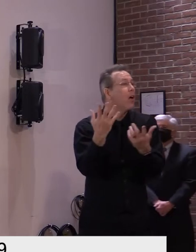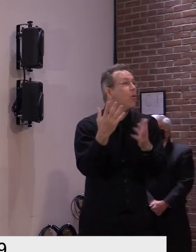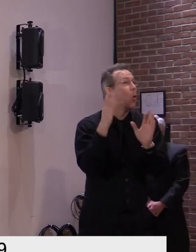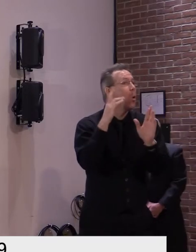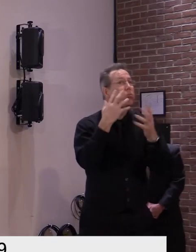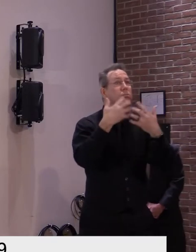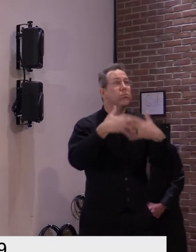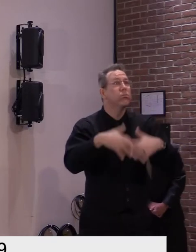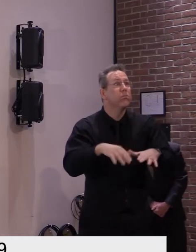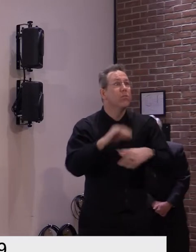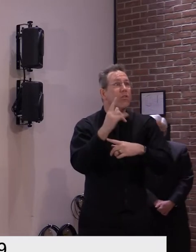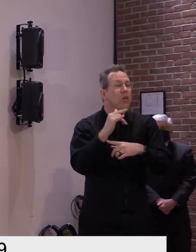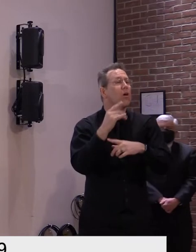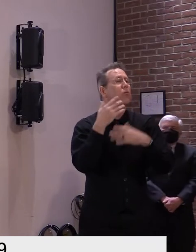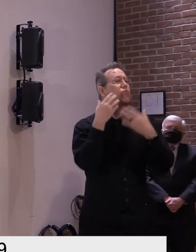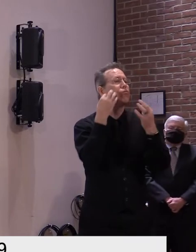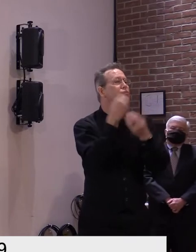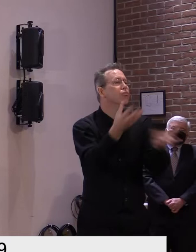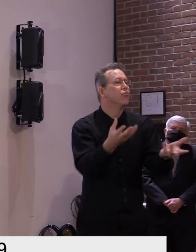Thank you.